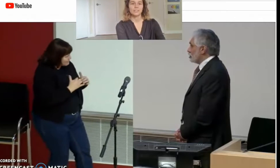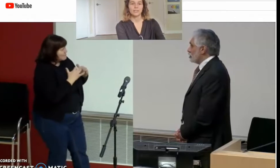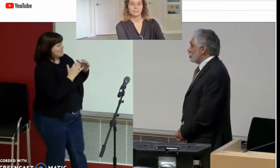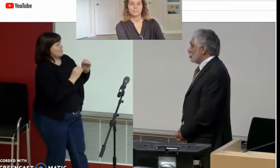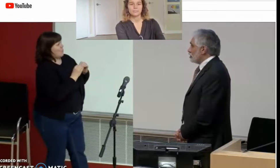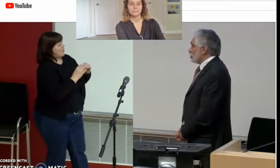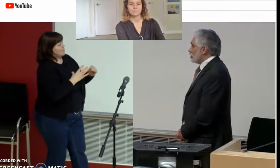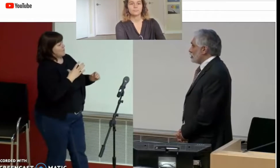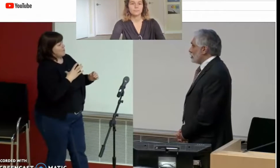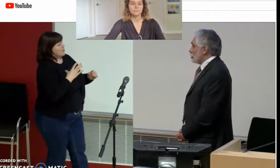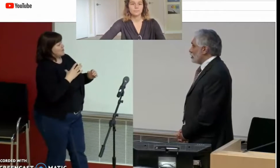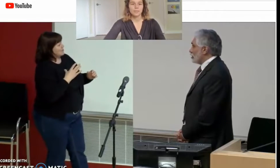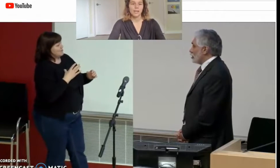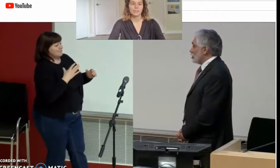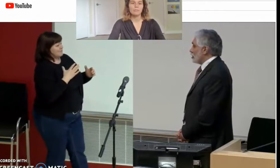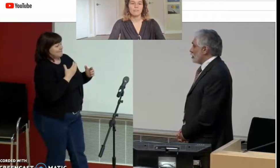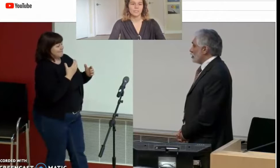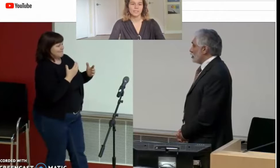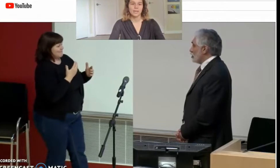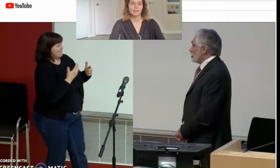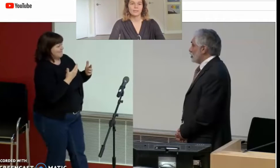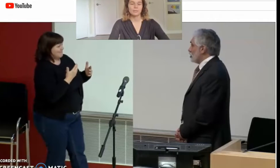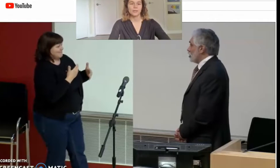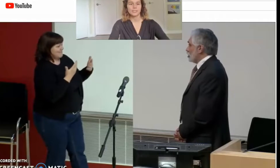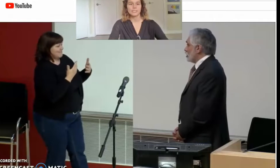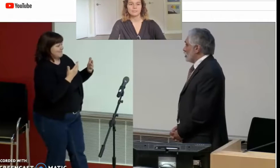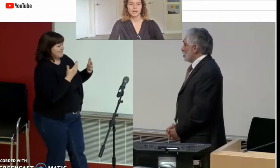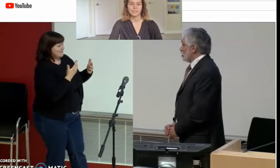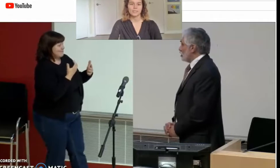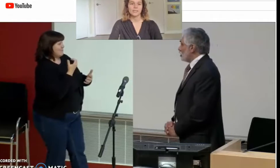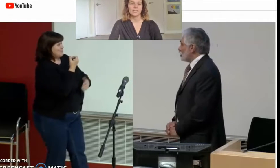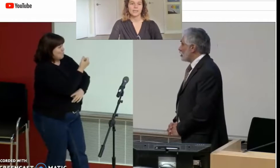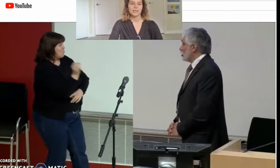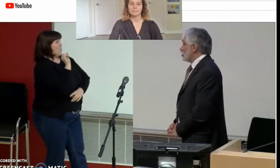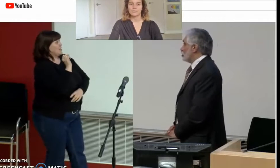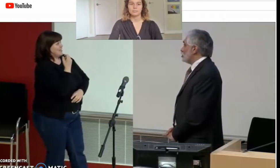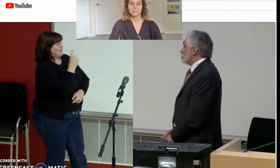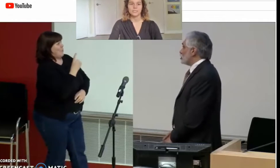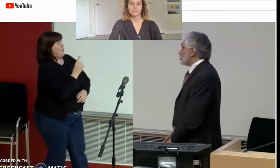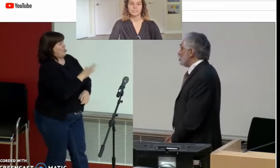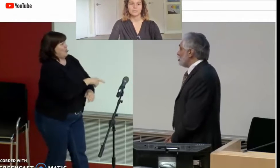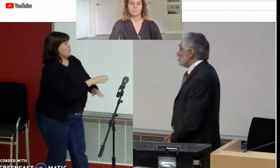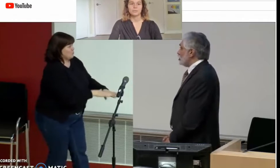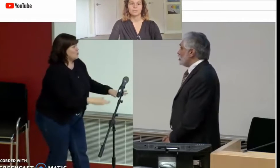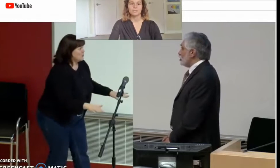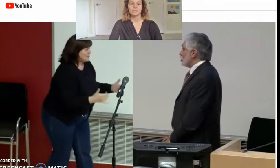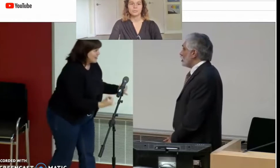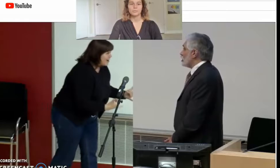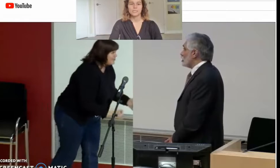yourself and how you affected that regarding a deaf child and language deprivation syndrome? Would you